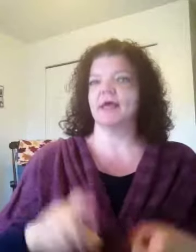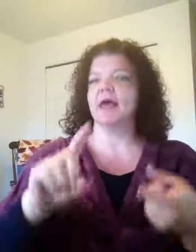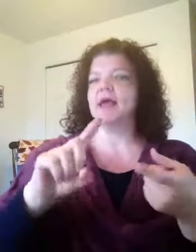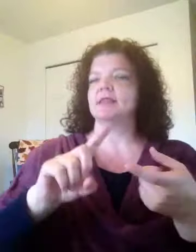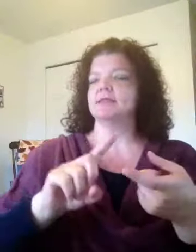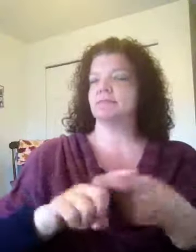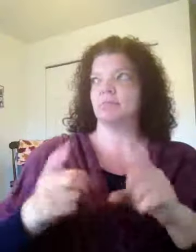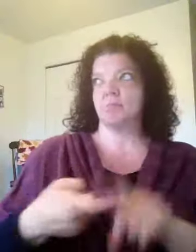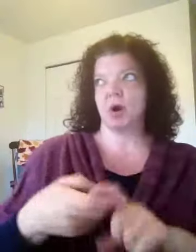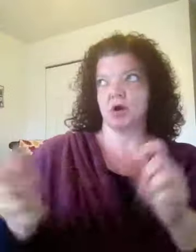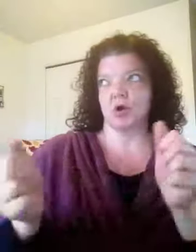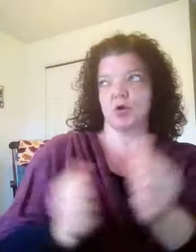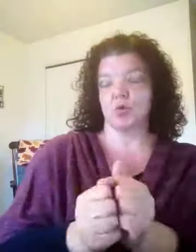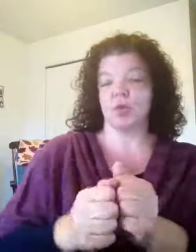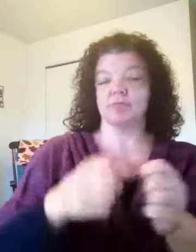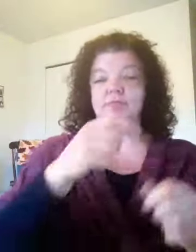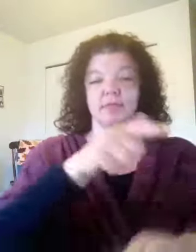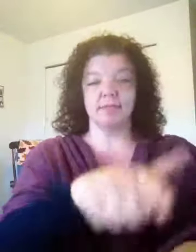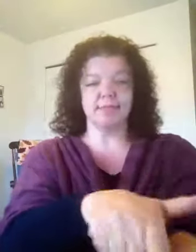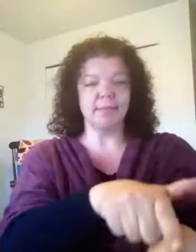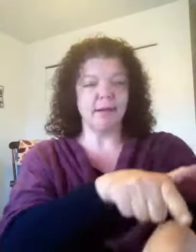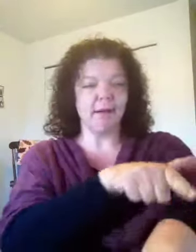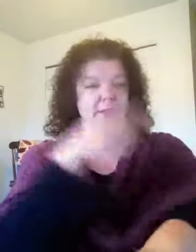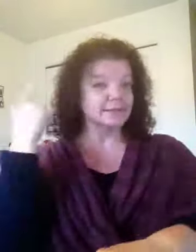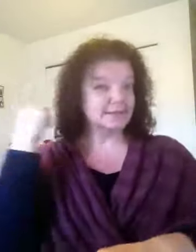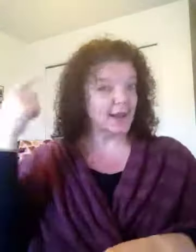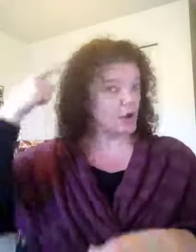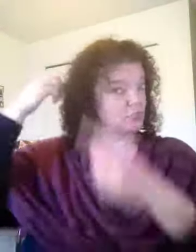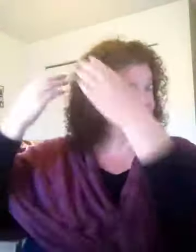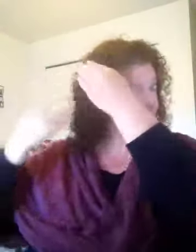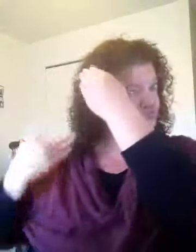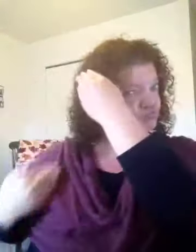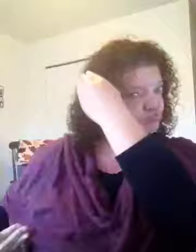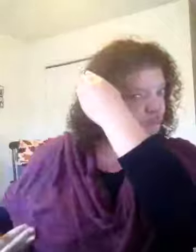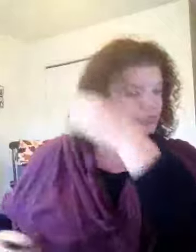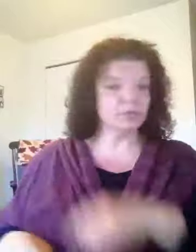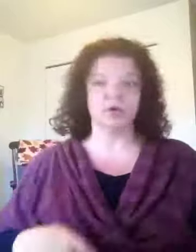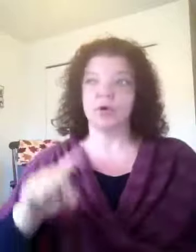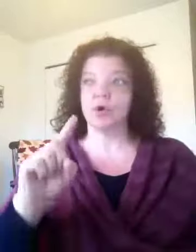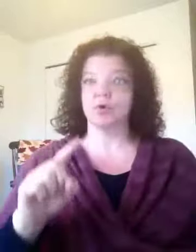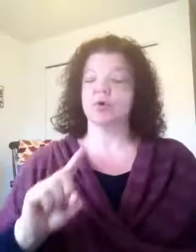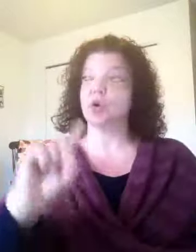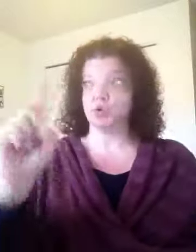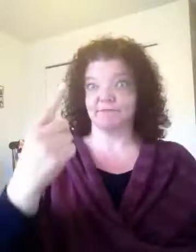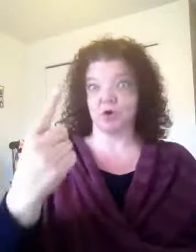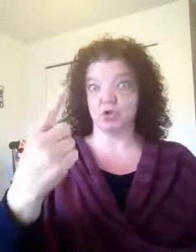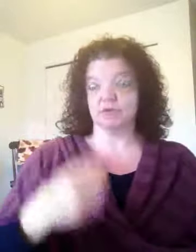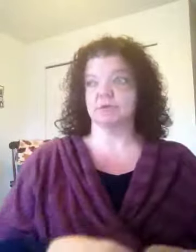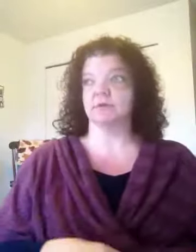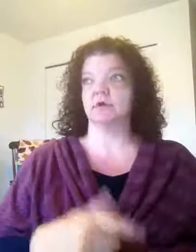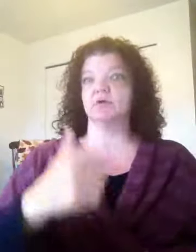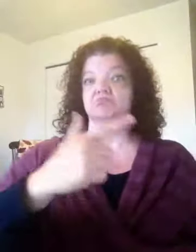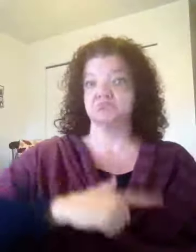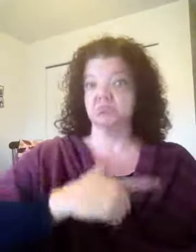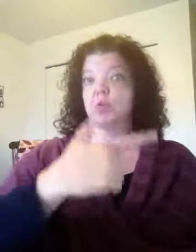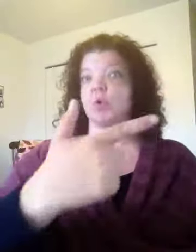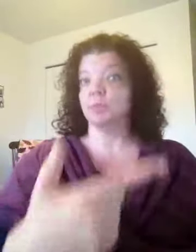going to bounce back and forth. We've done this before. One person says a landmark, the next person. One person, the next person. Okay, be patient if they need